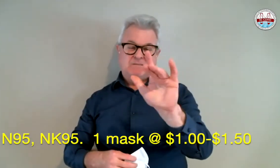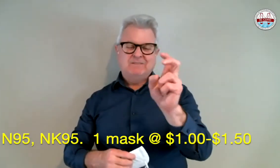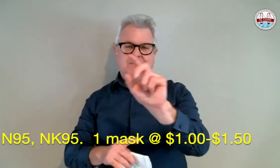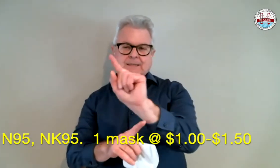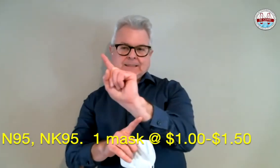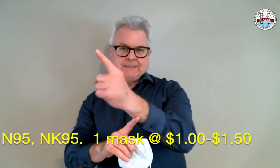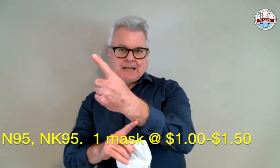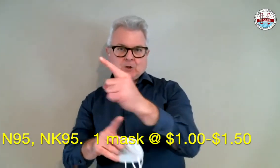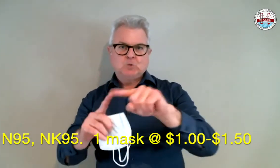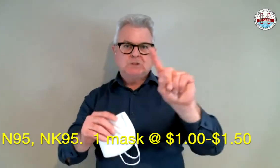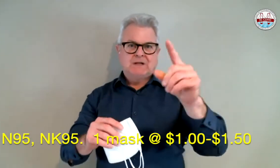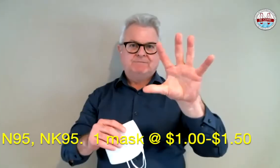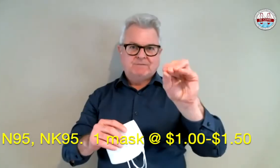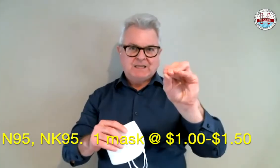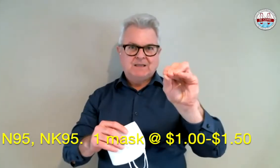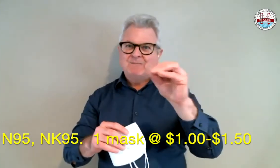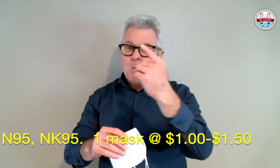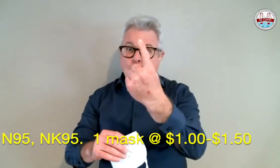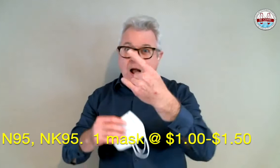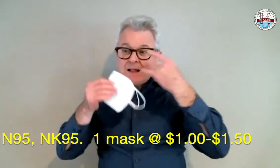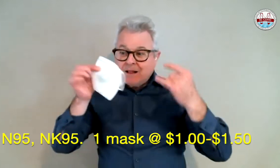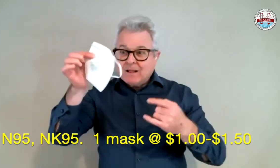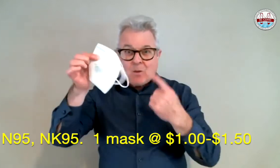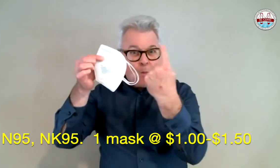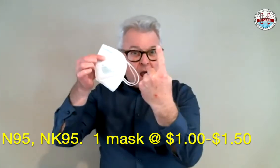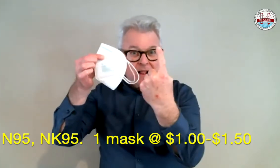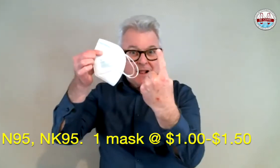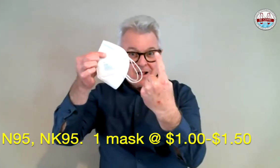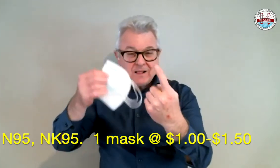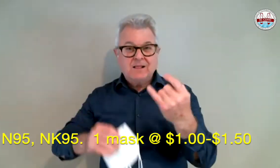on an average costs about $1.25 to $1.50 per mask.